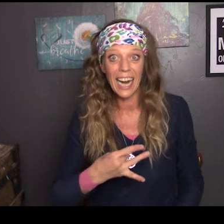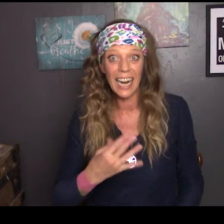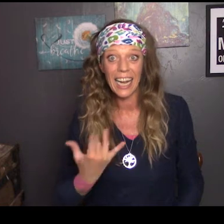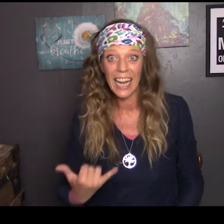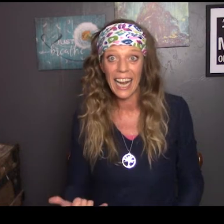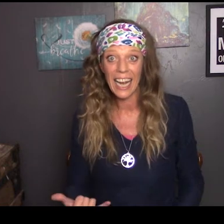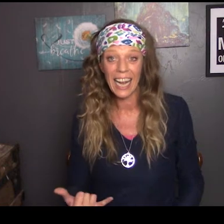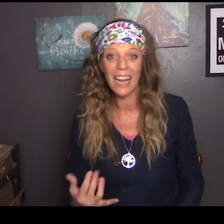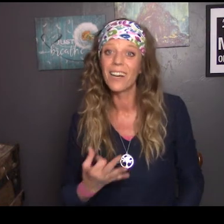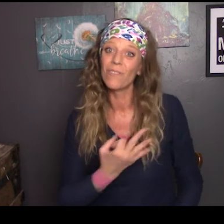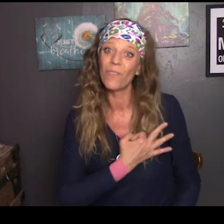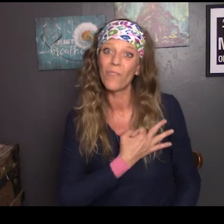liking,